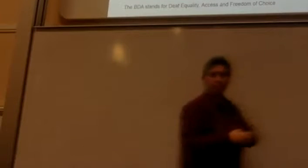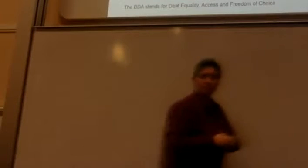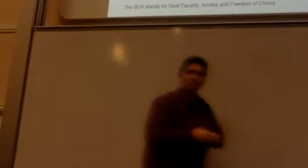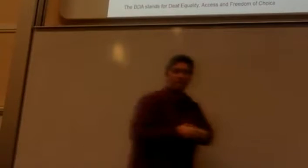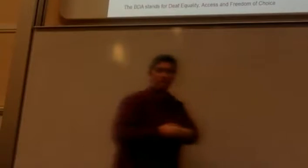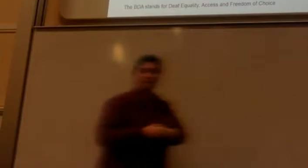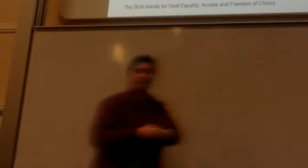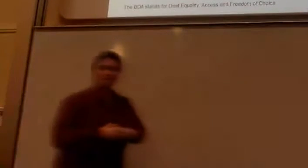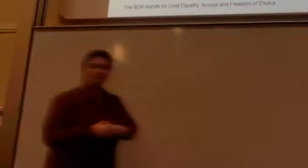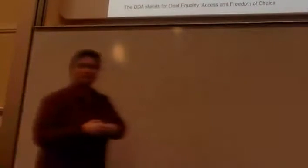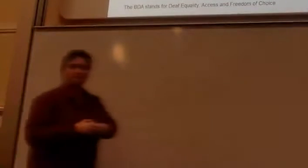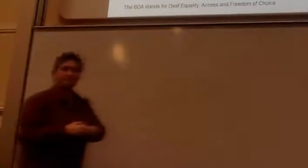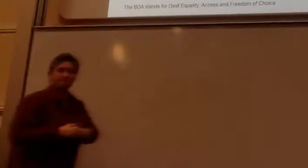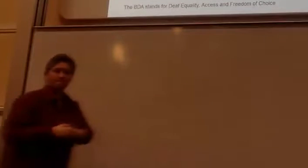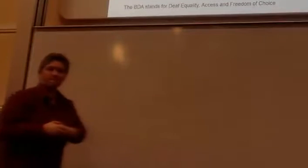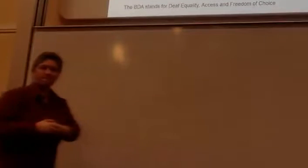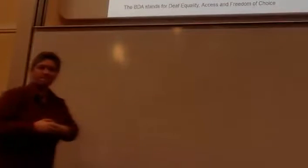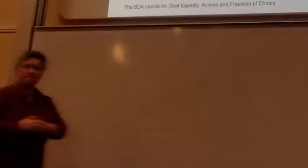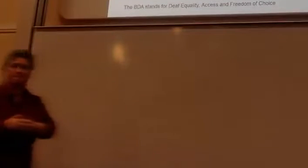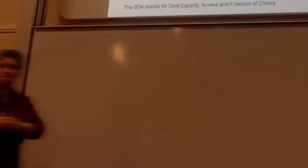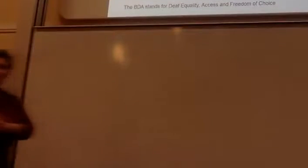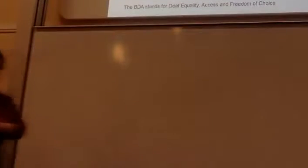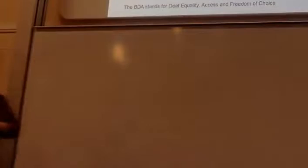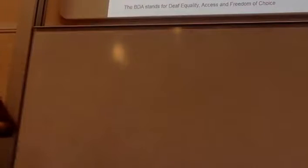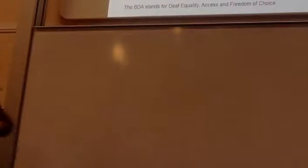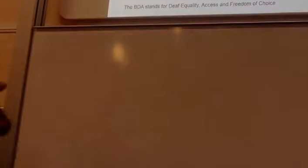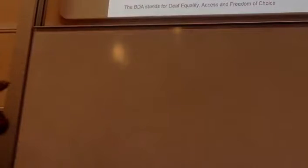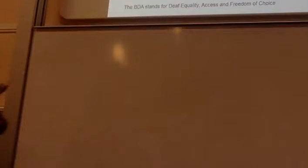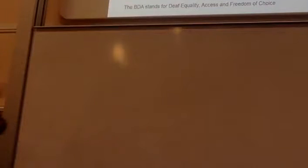you can have an informal chat about